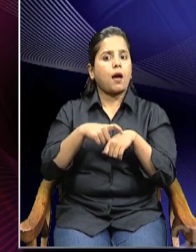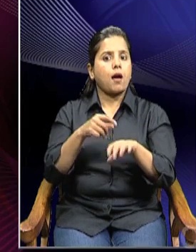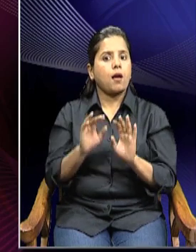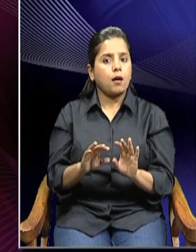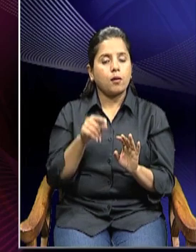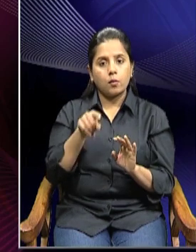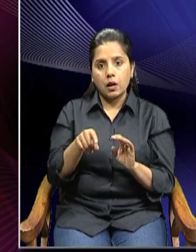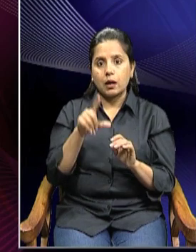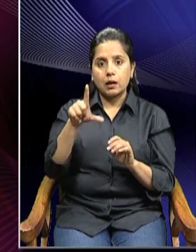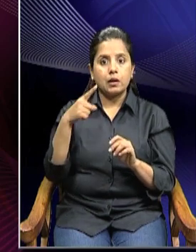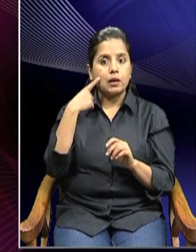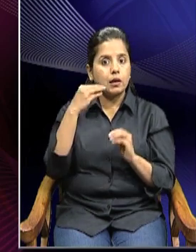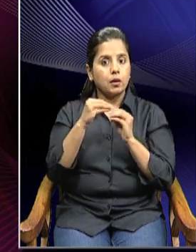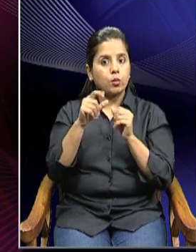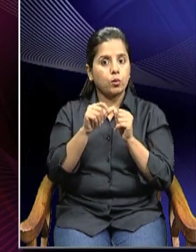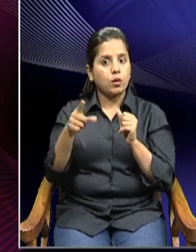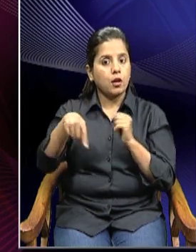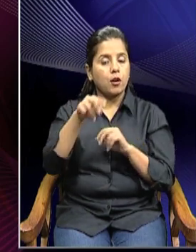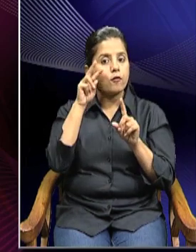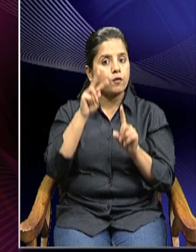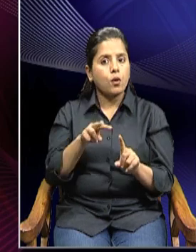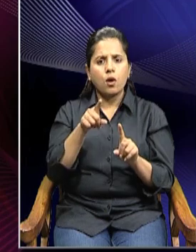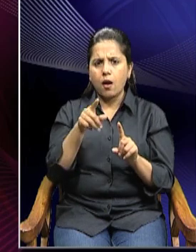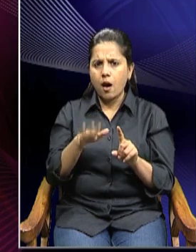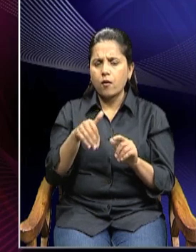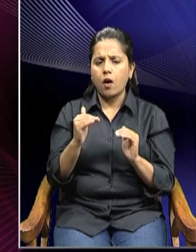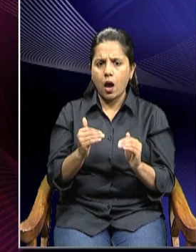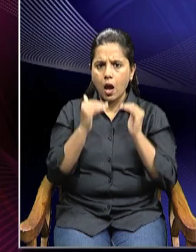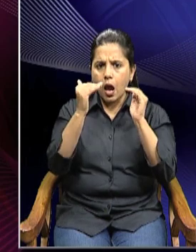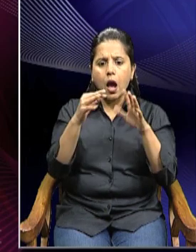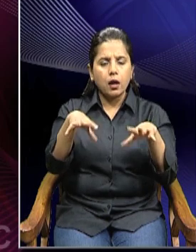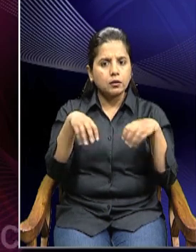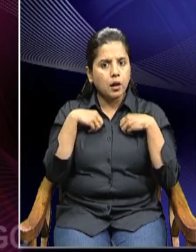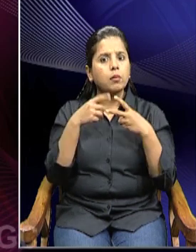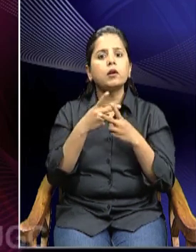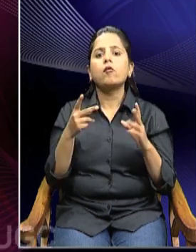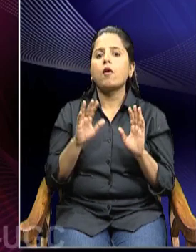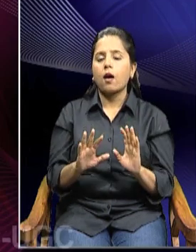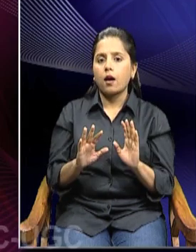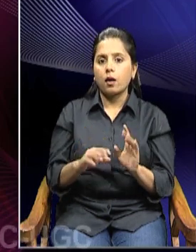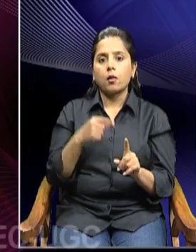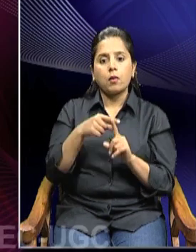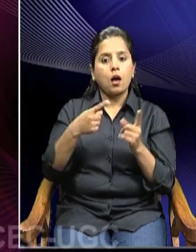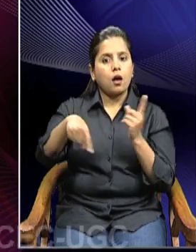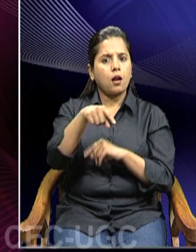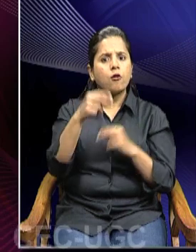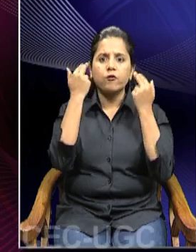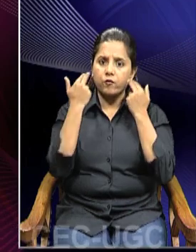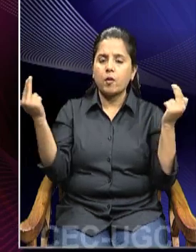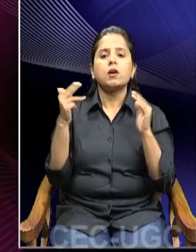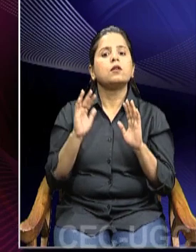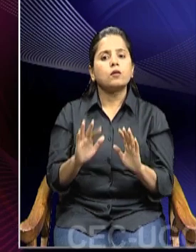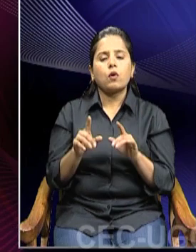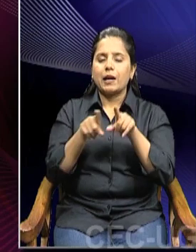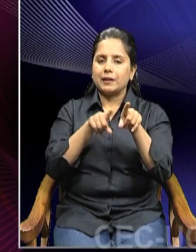when this liberal view had a very high acceptability and it was very popular.